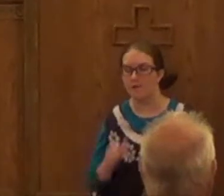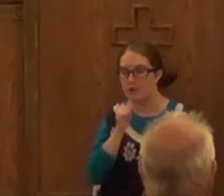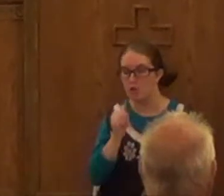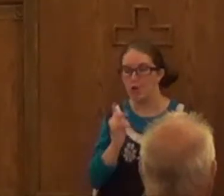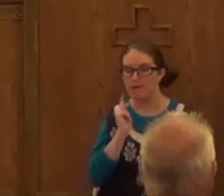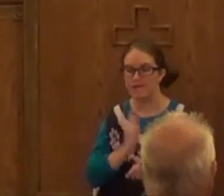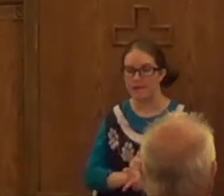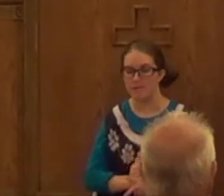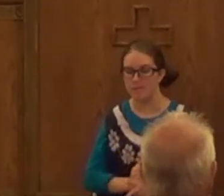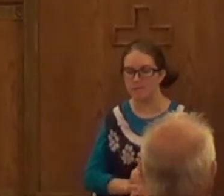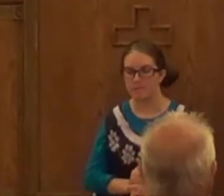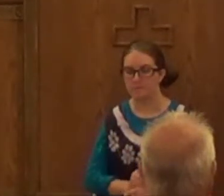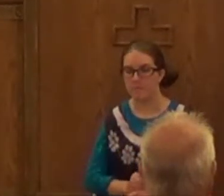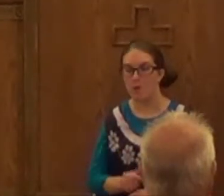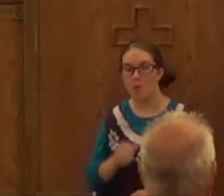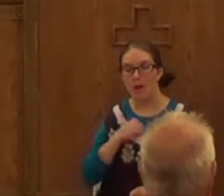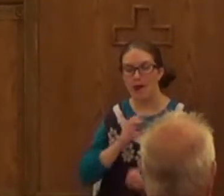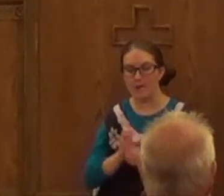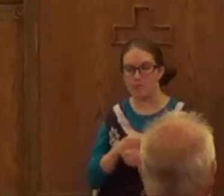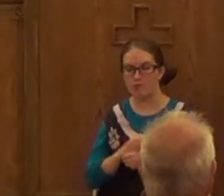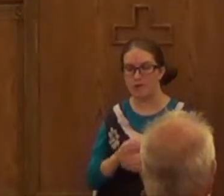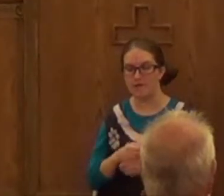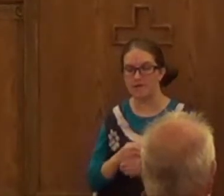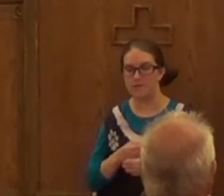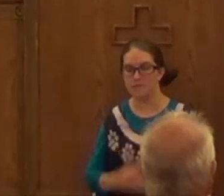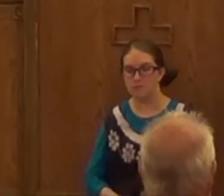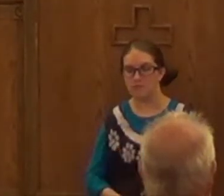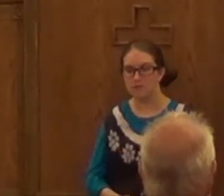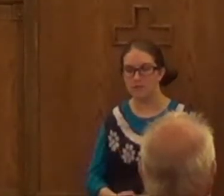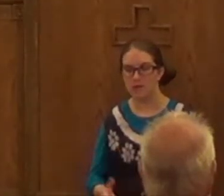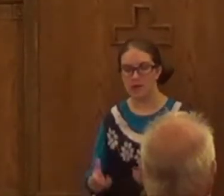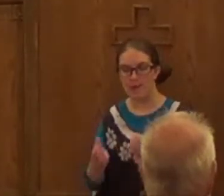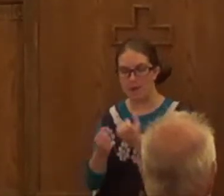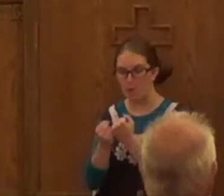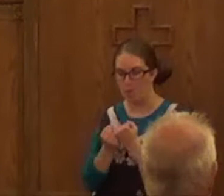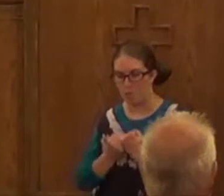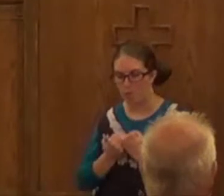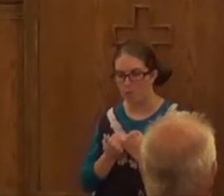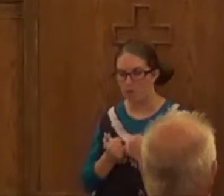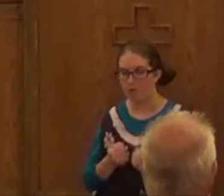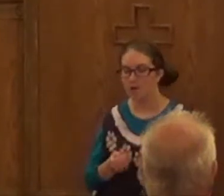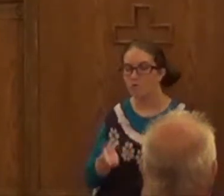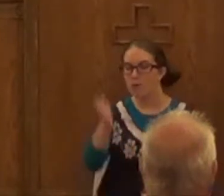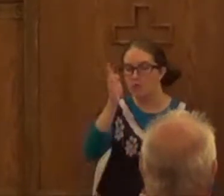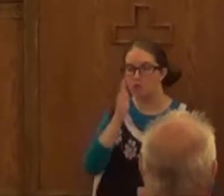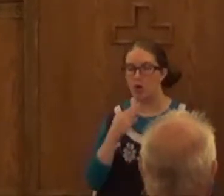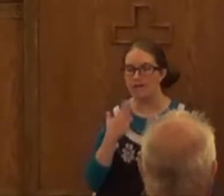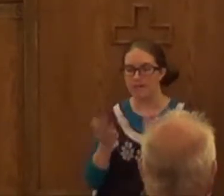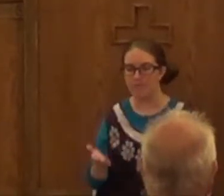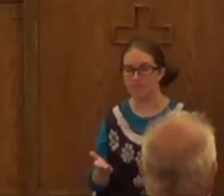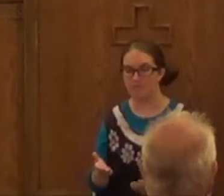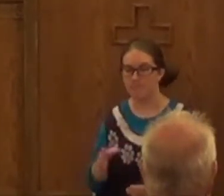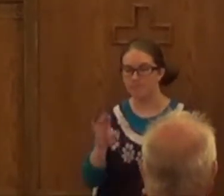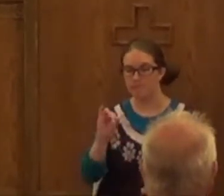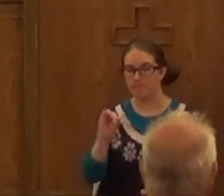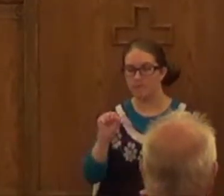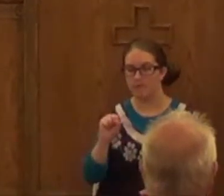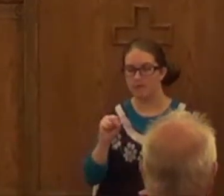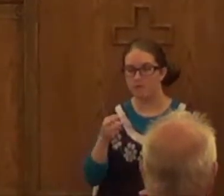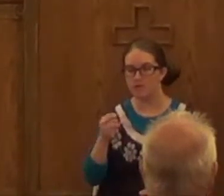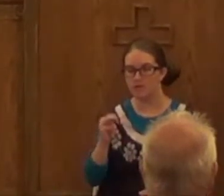keep what I created and hold on to what God has given me. Ishmael tonight